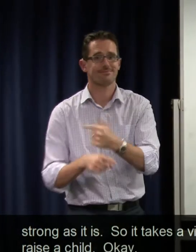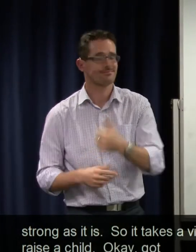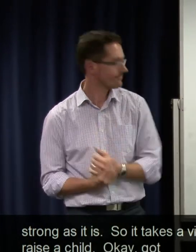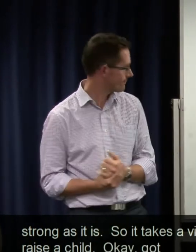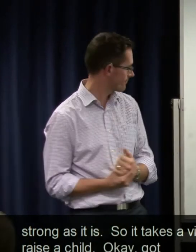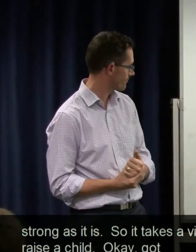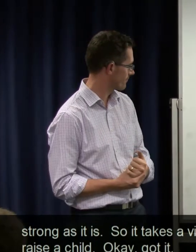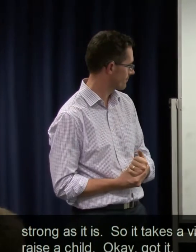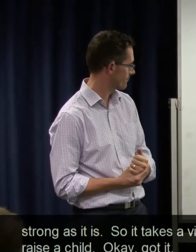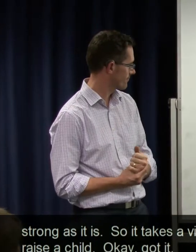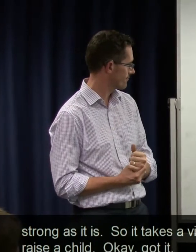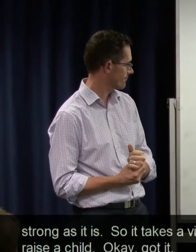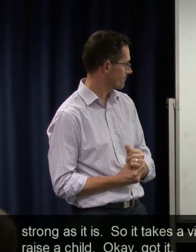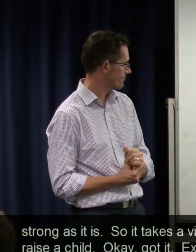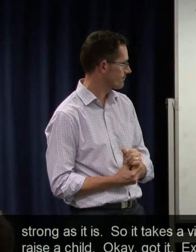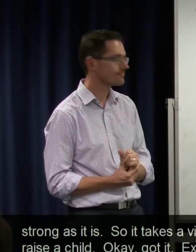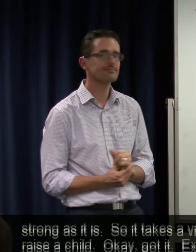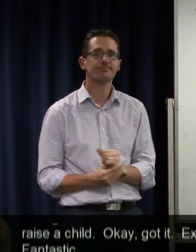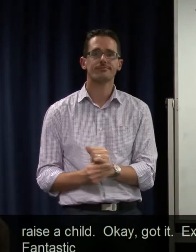Excellent. Fantastic comment.